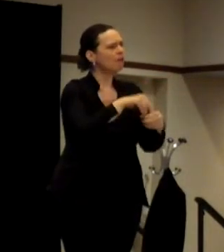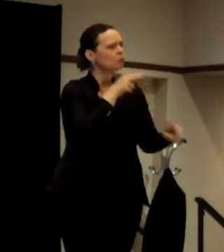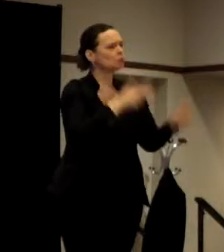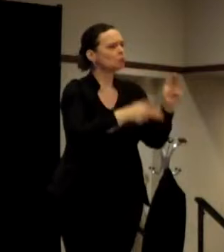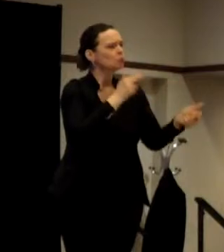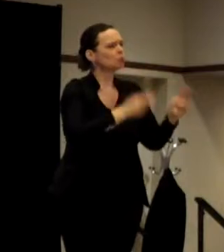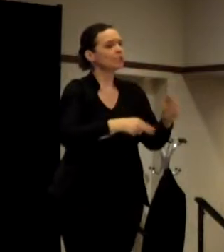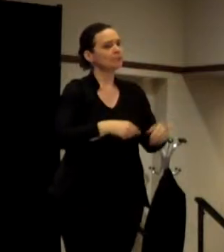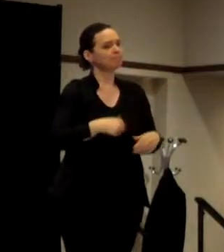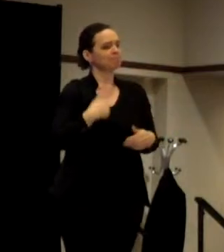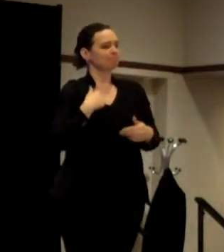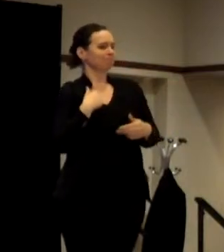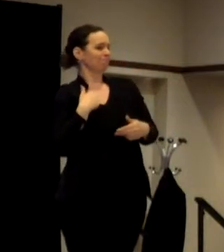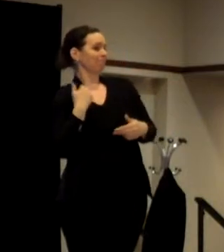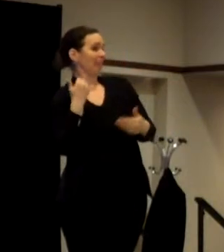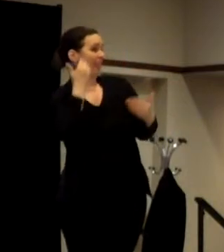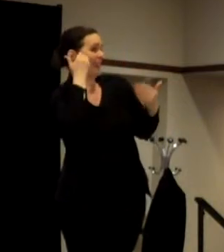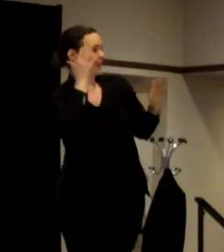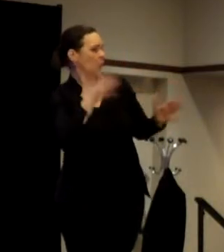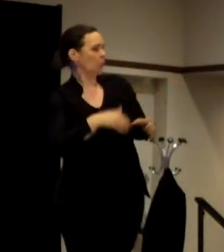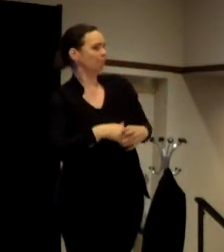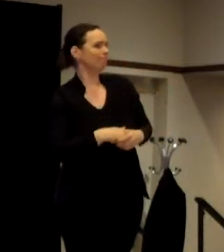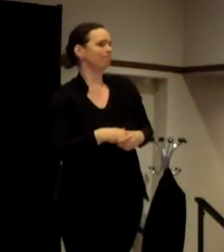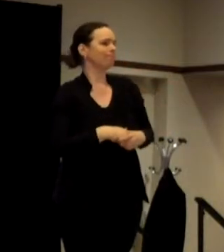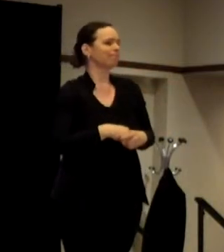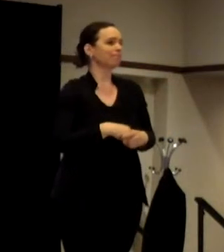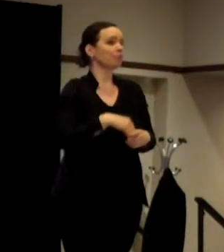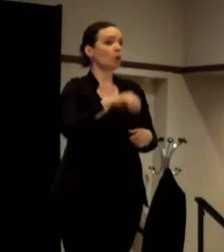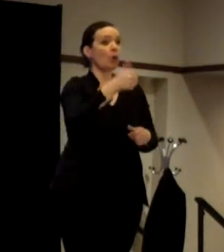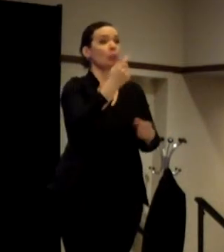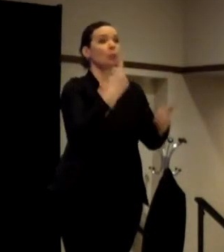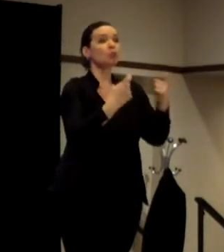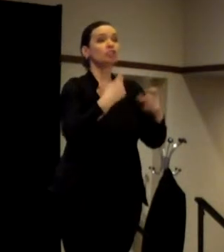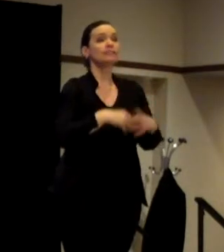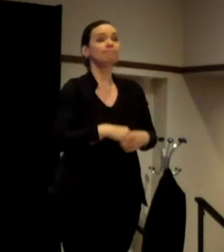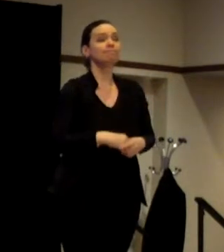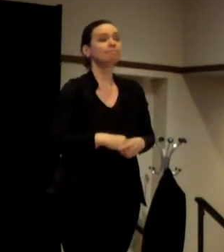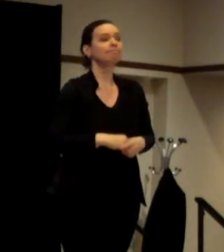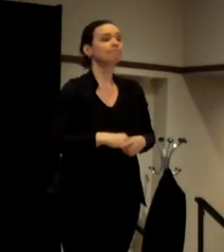Other questions? Okay, guys.